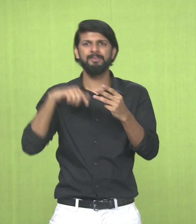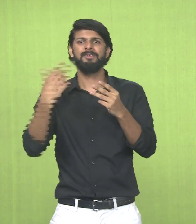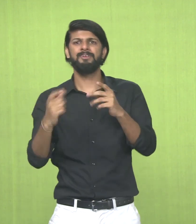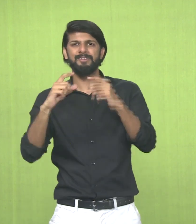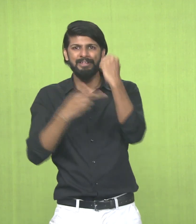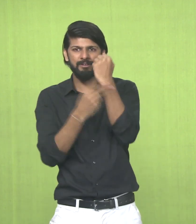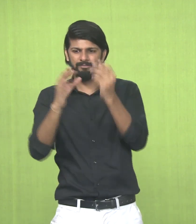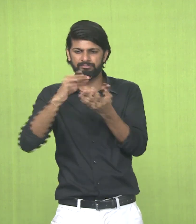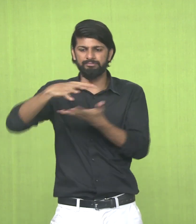coats,